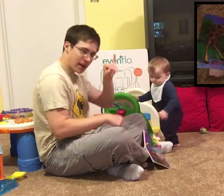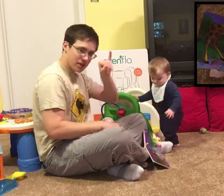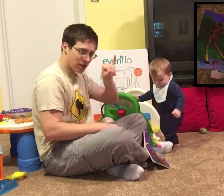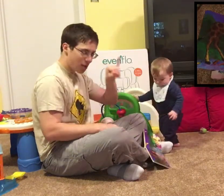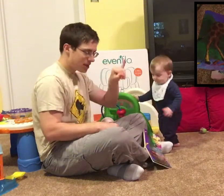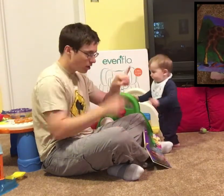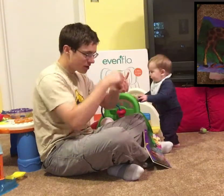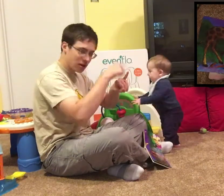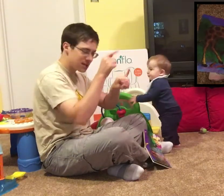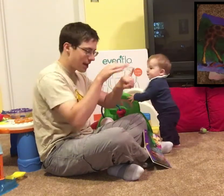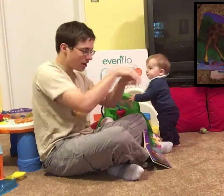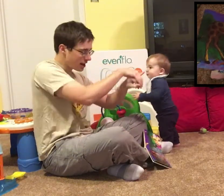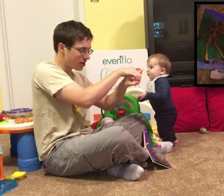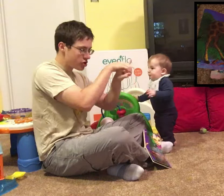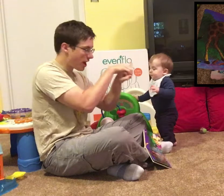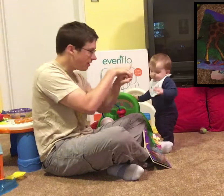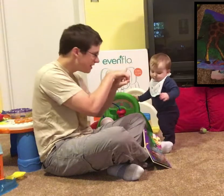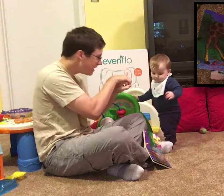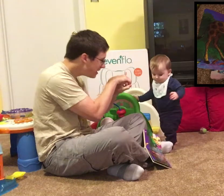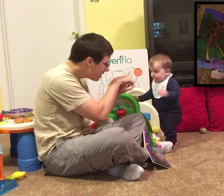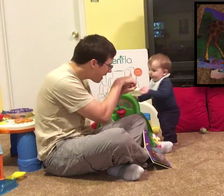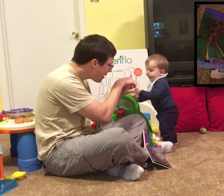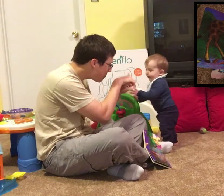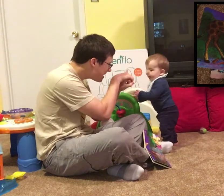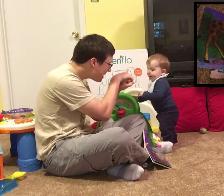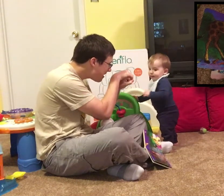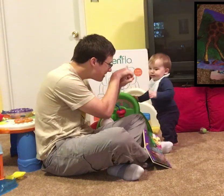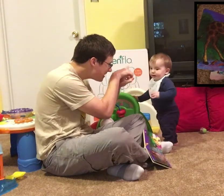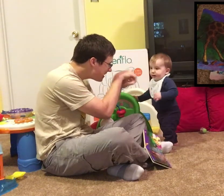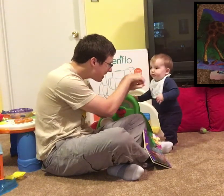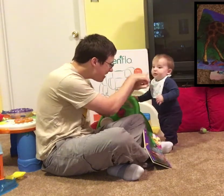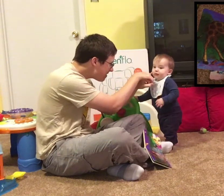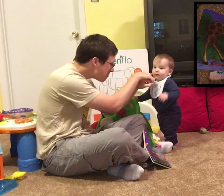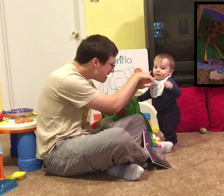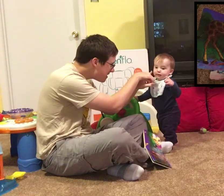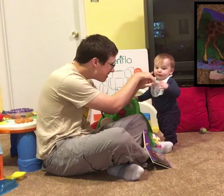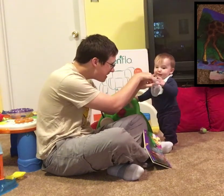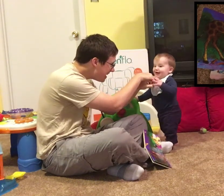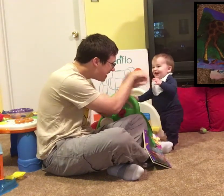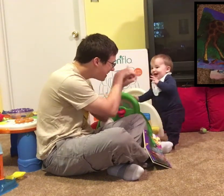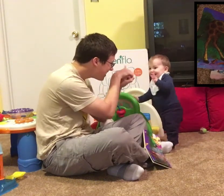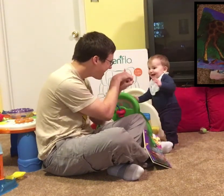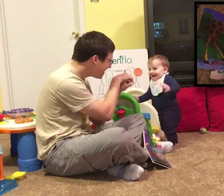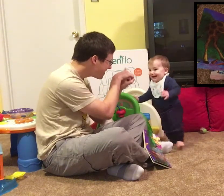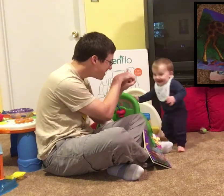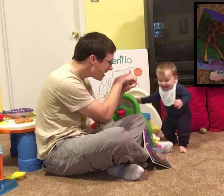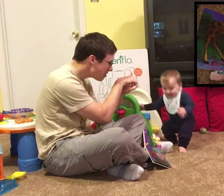the armadillo with a little tail and give it a shell. Good night, armadillo. Hello, armadillo. Hello, good night,